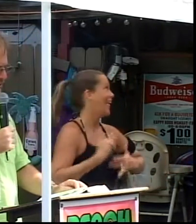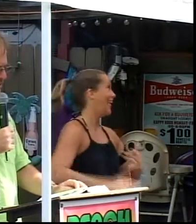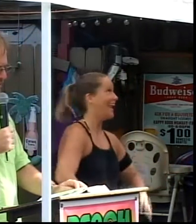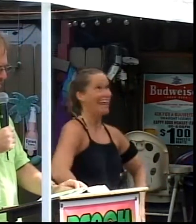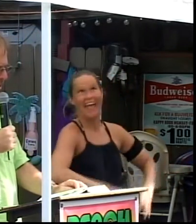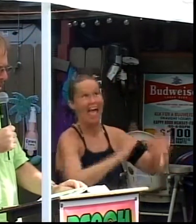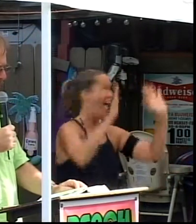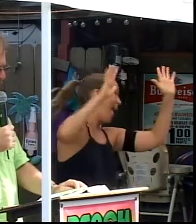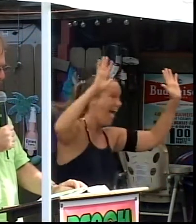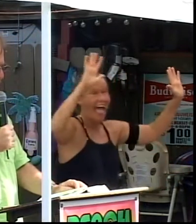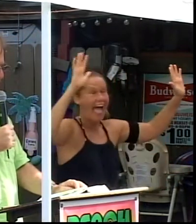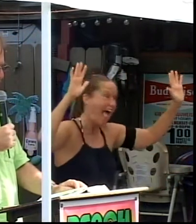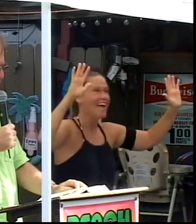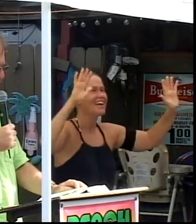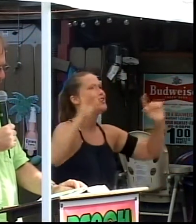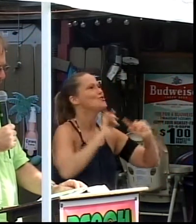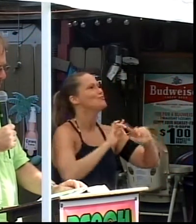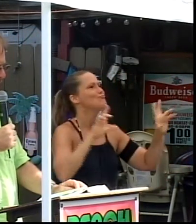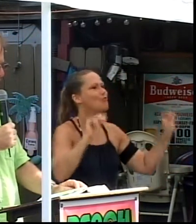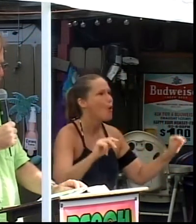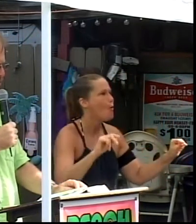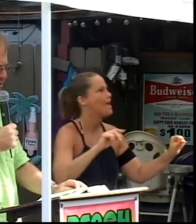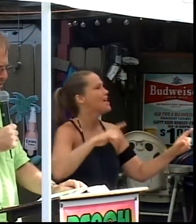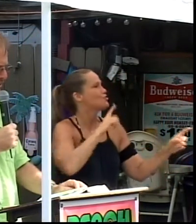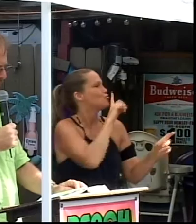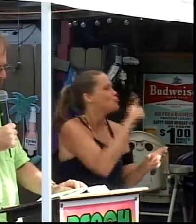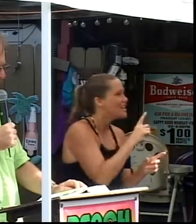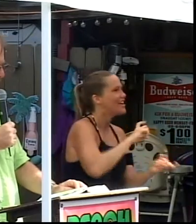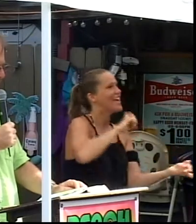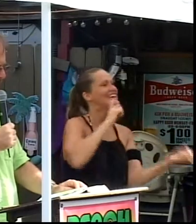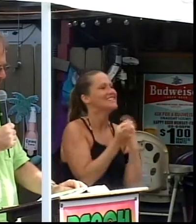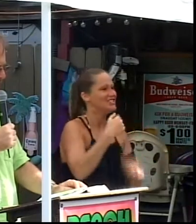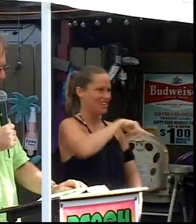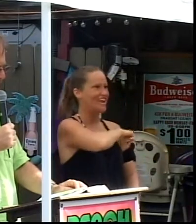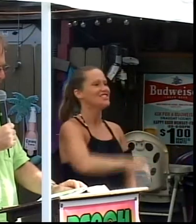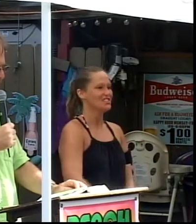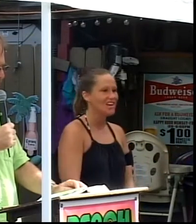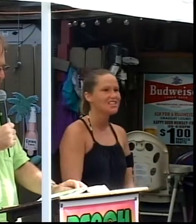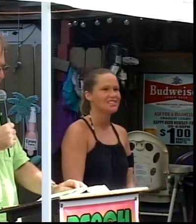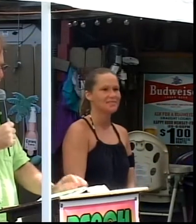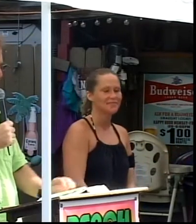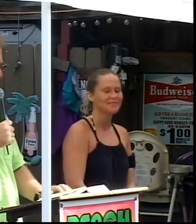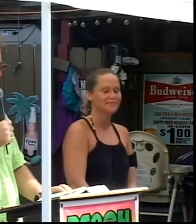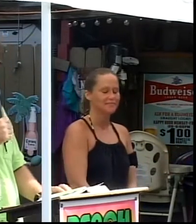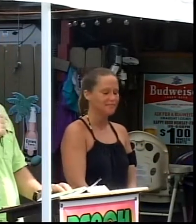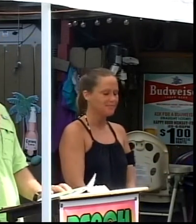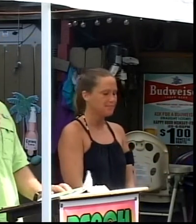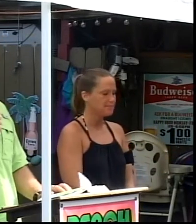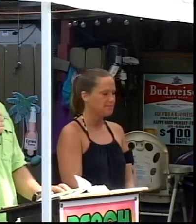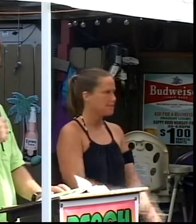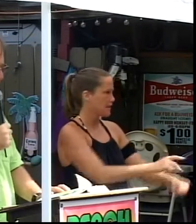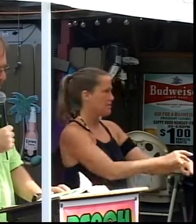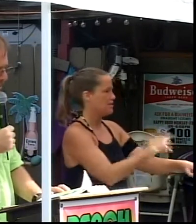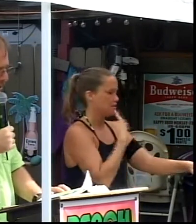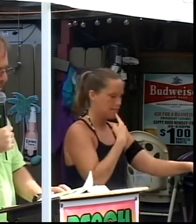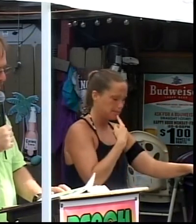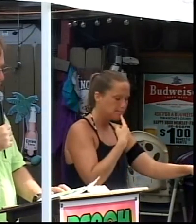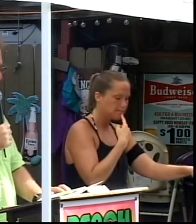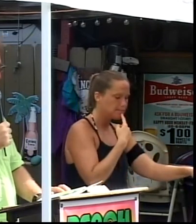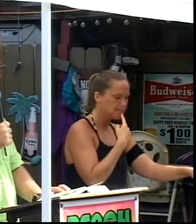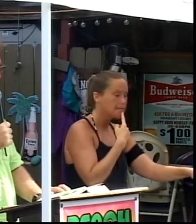"Therefore," he says, "let all the house of Israel know assuredly that God has made this Jesus, whom you